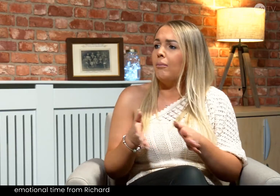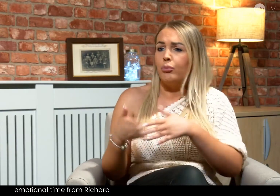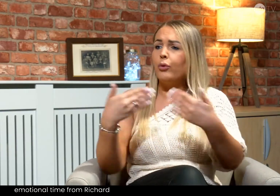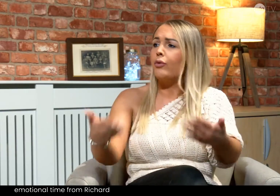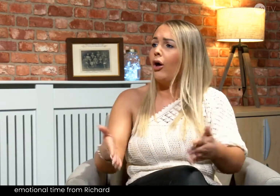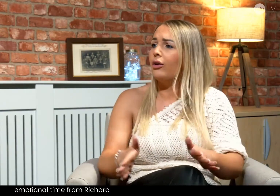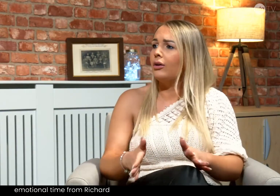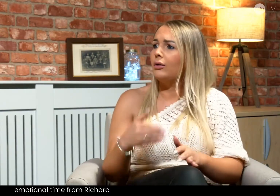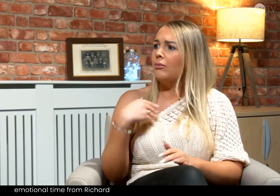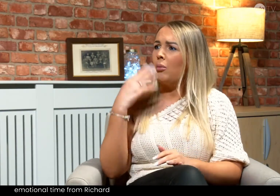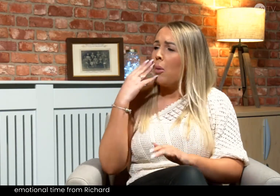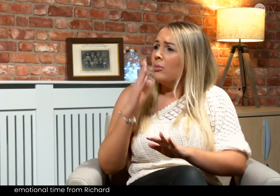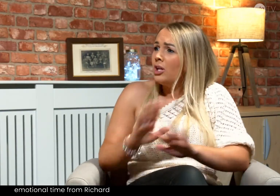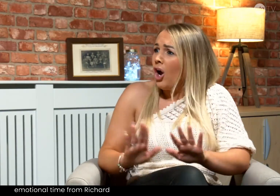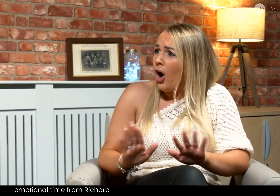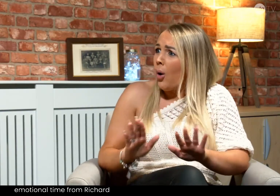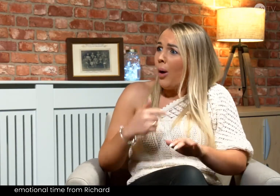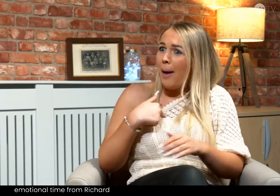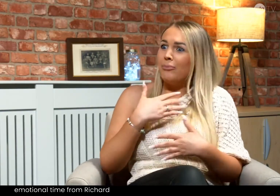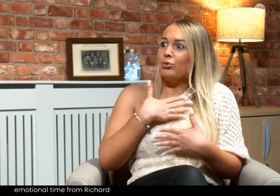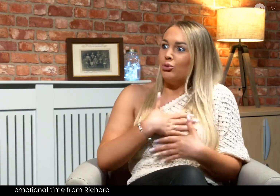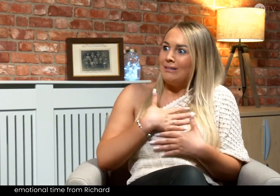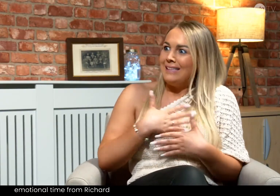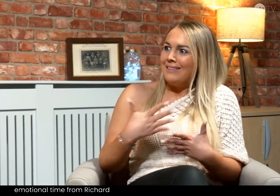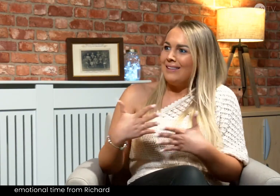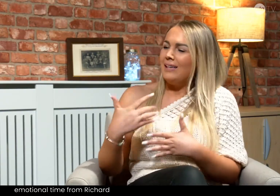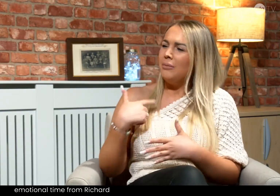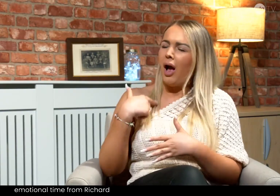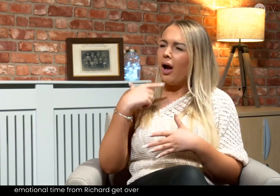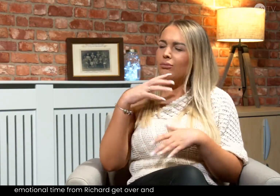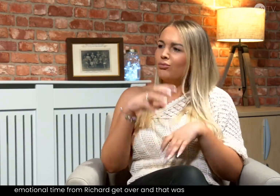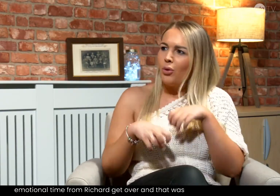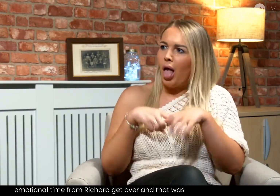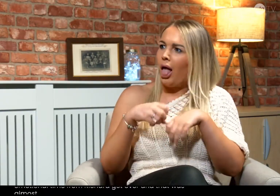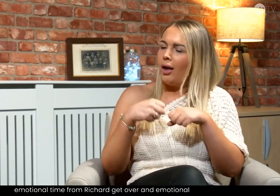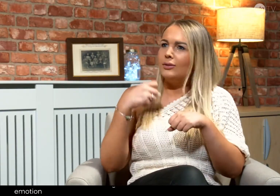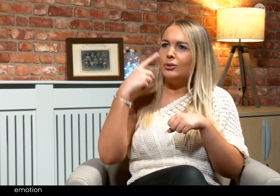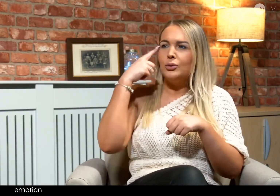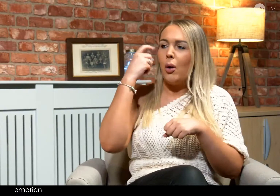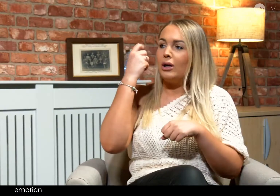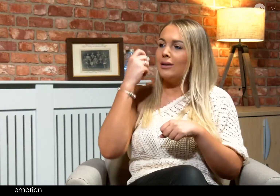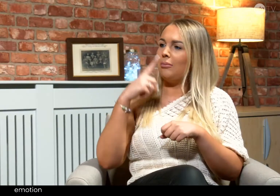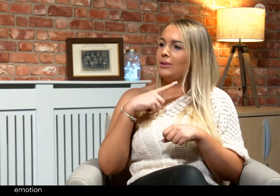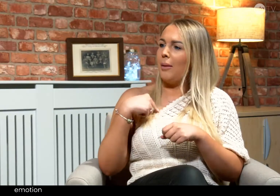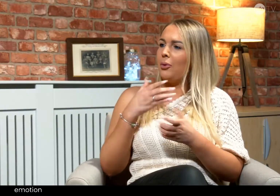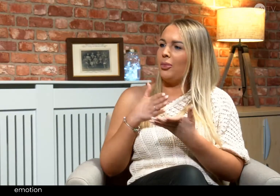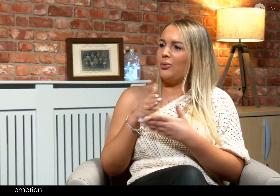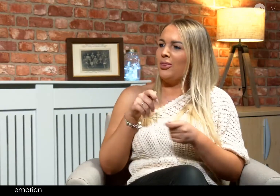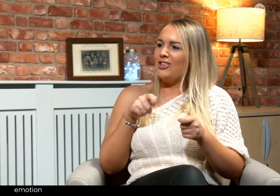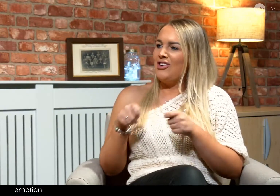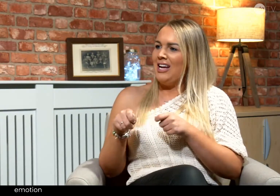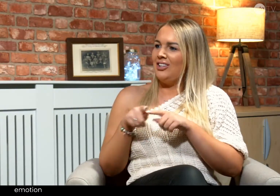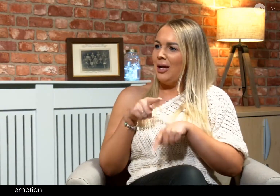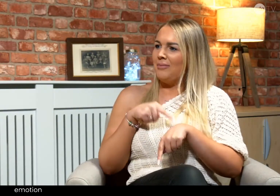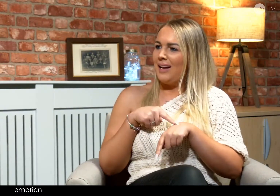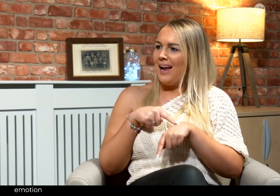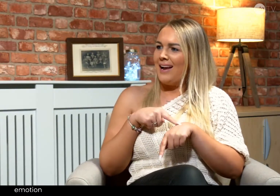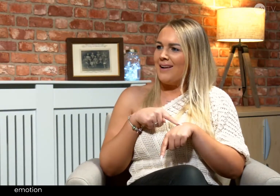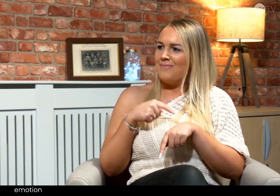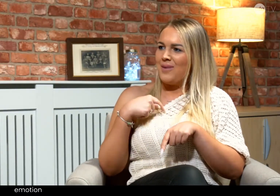This is who I am. Move on, get over it. But my mum was explaining to me that it is a grieving process and I'm struggling to understand